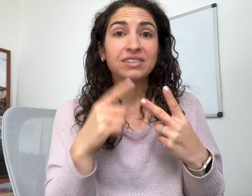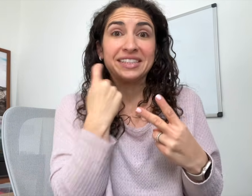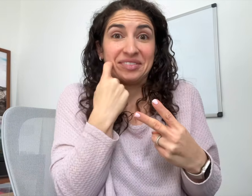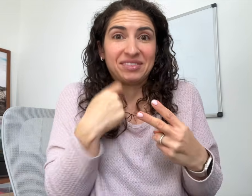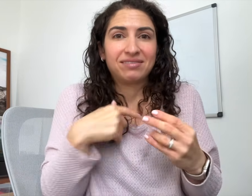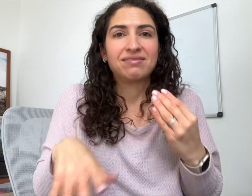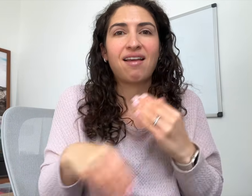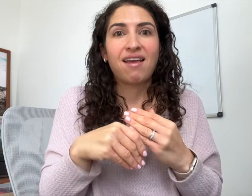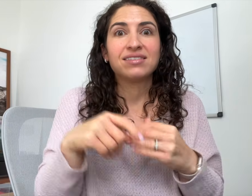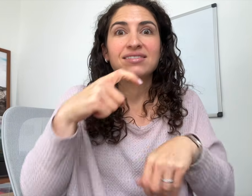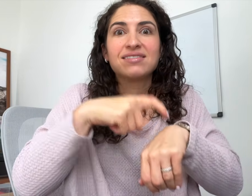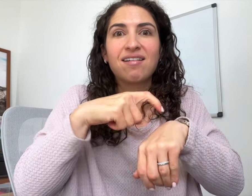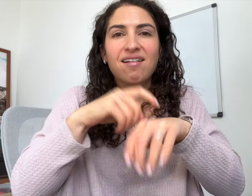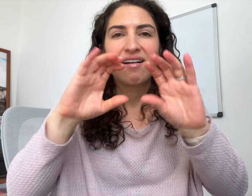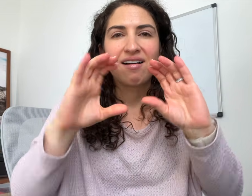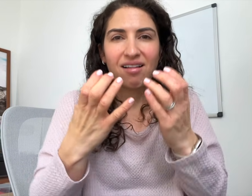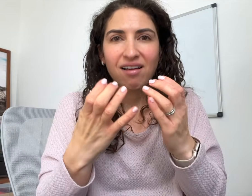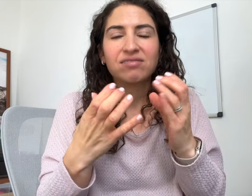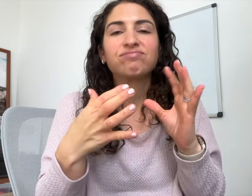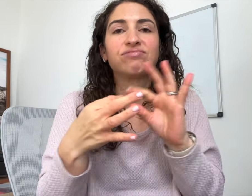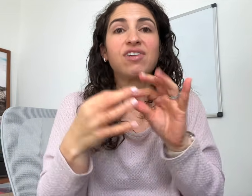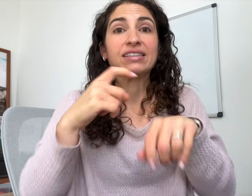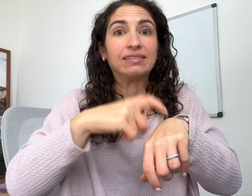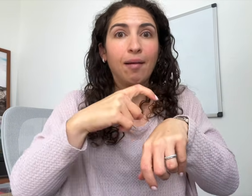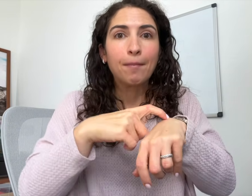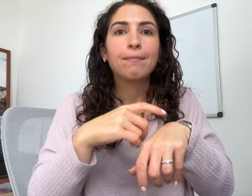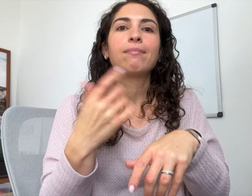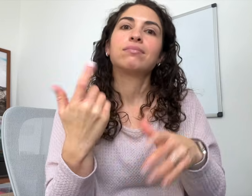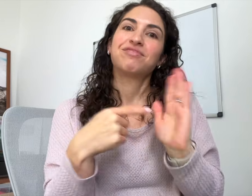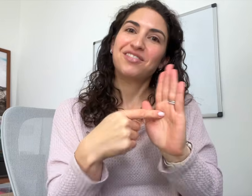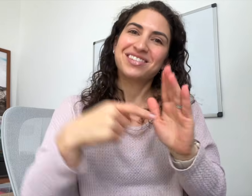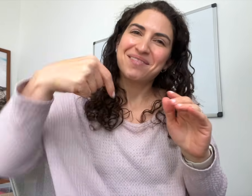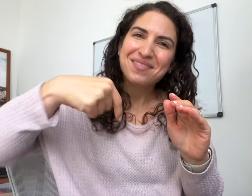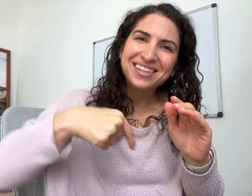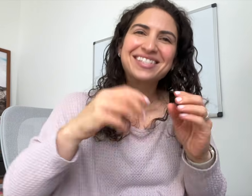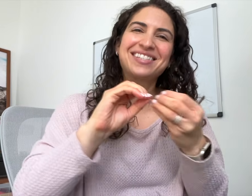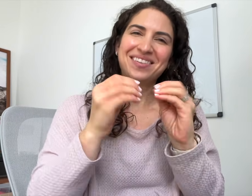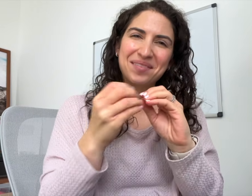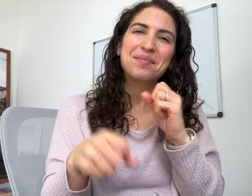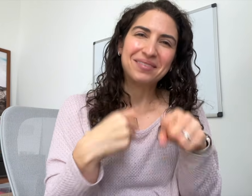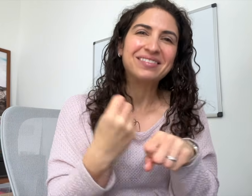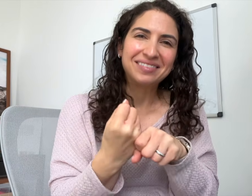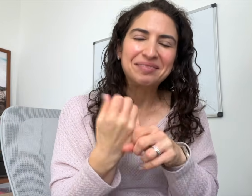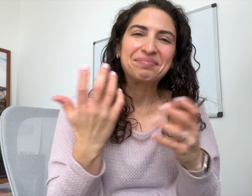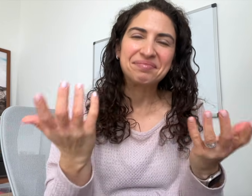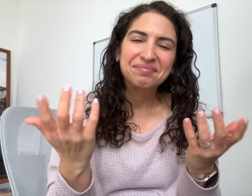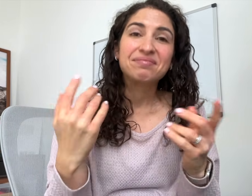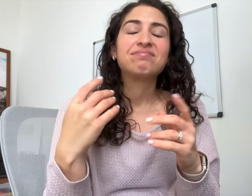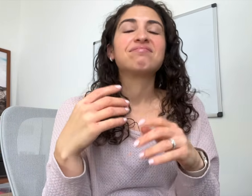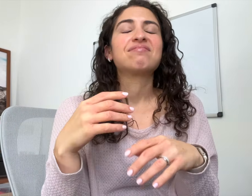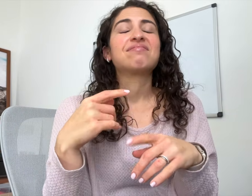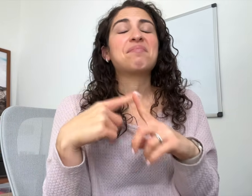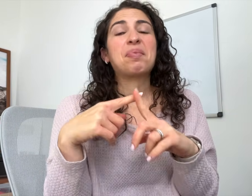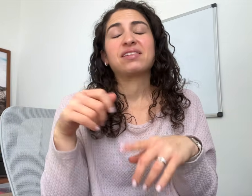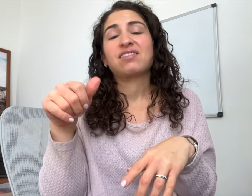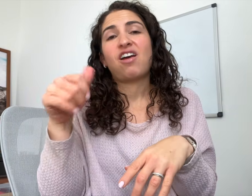class, and recently I added a time course related to time. For example, the numbers and years,